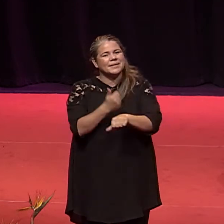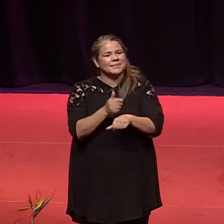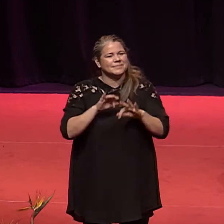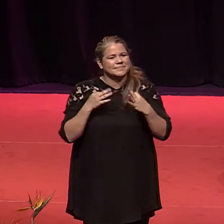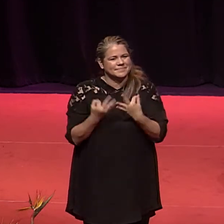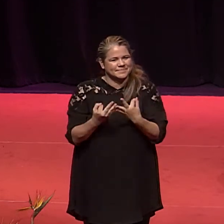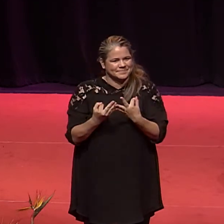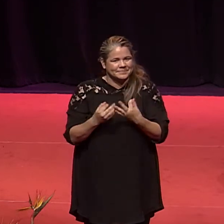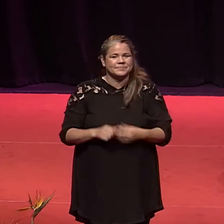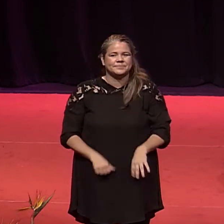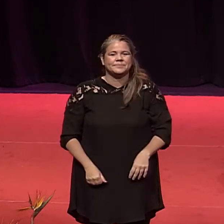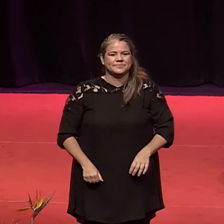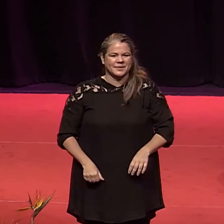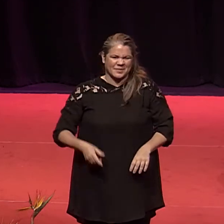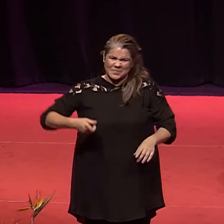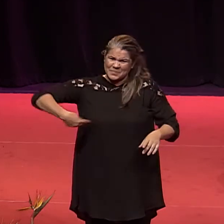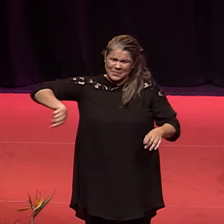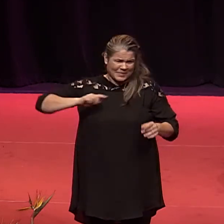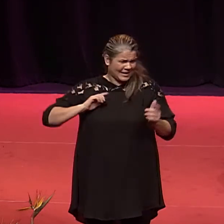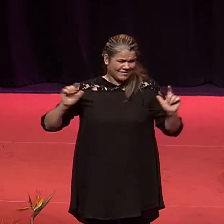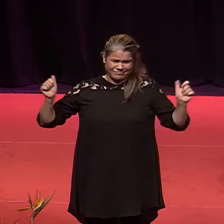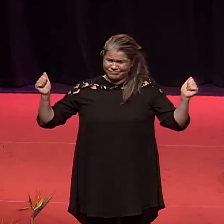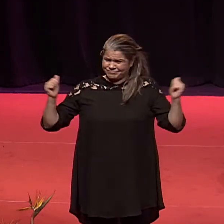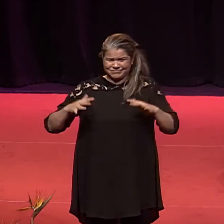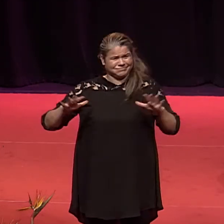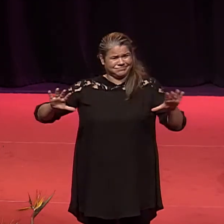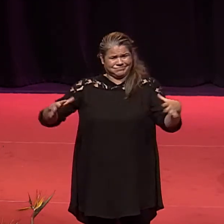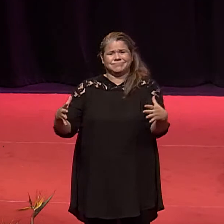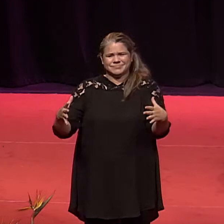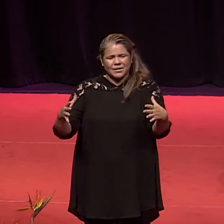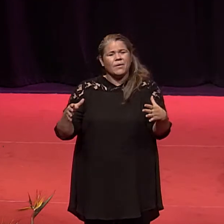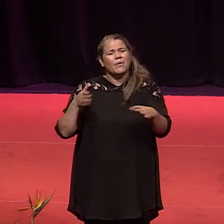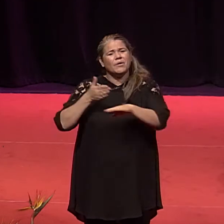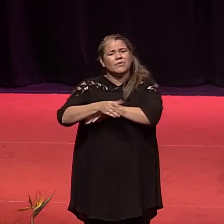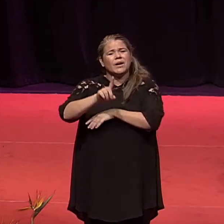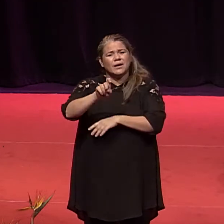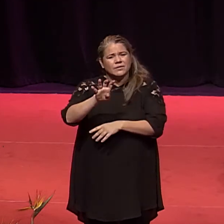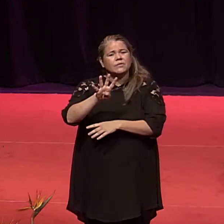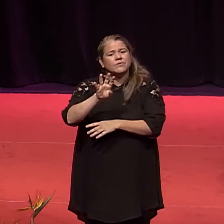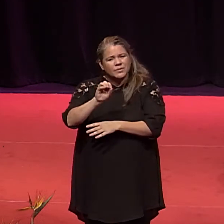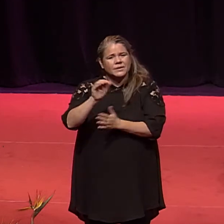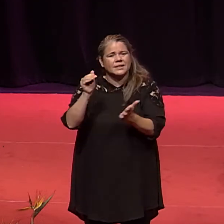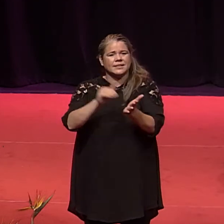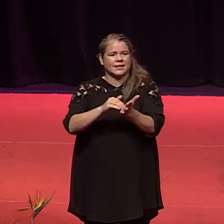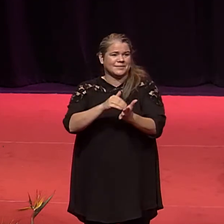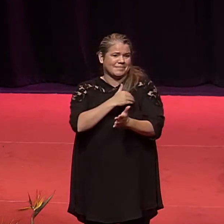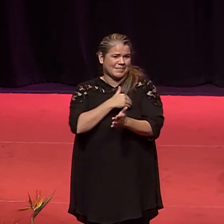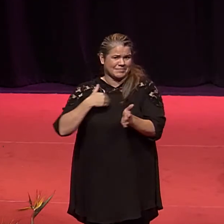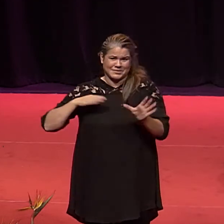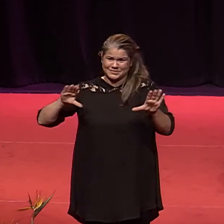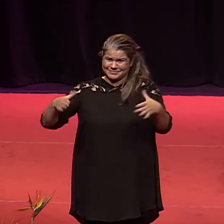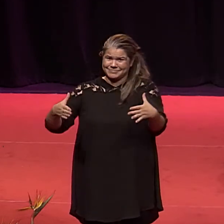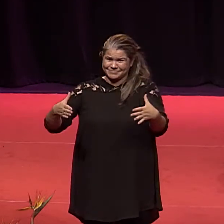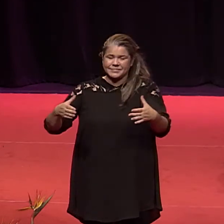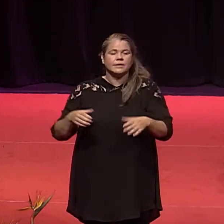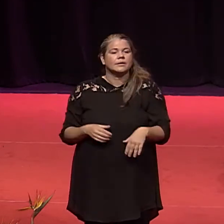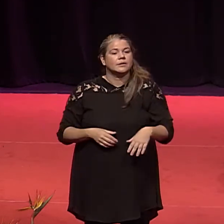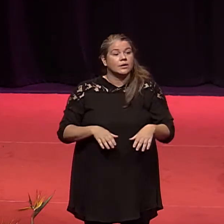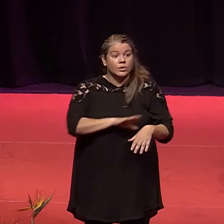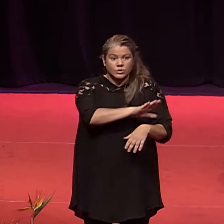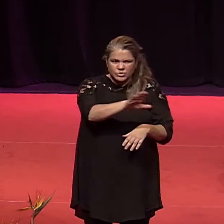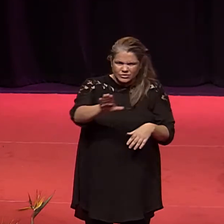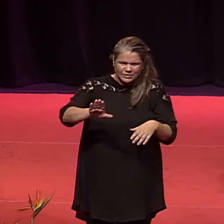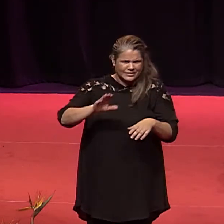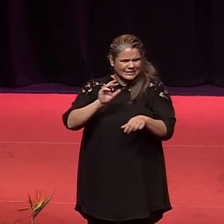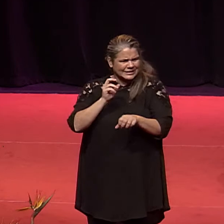family, and we are a large family with over 140,000 members. It was through your hard work and